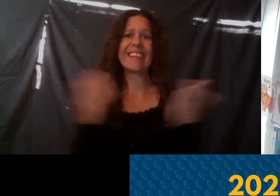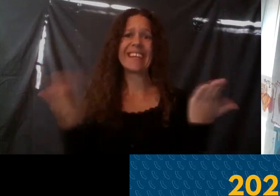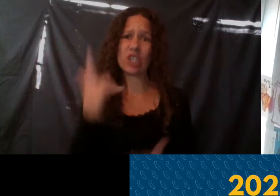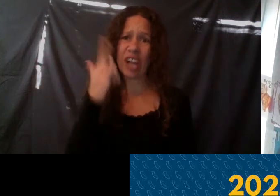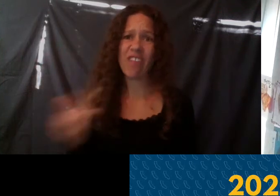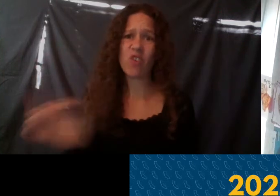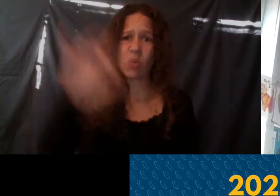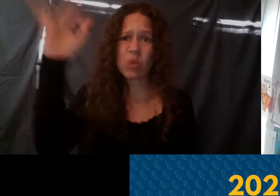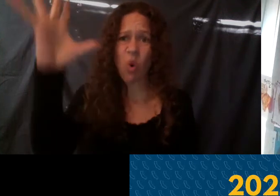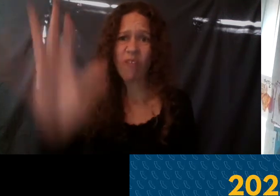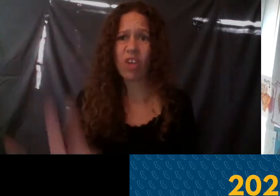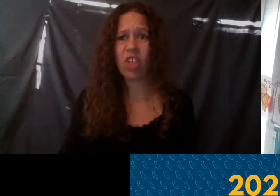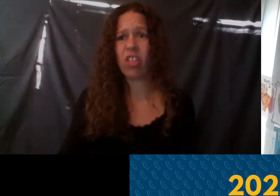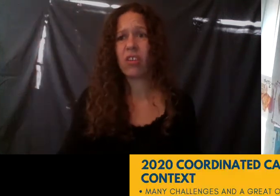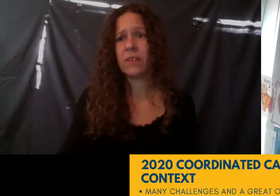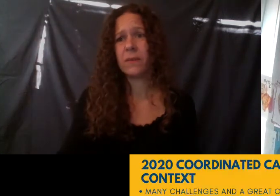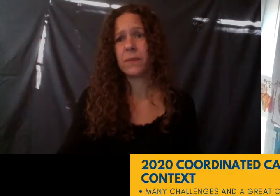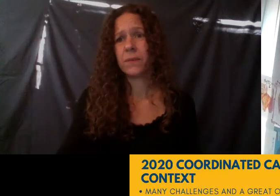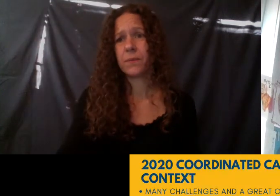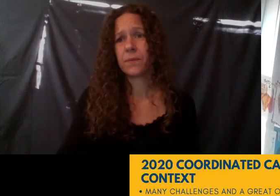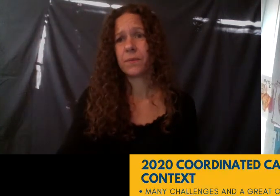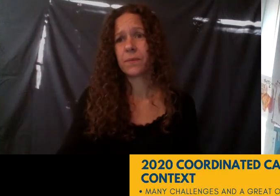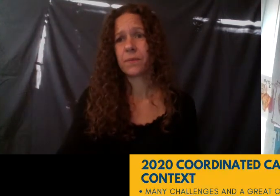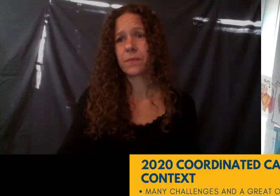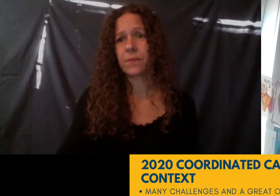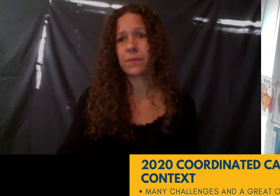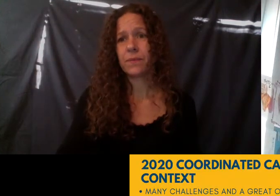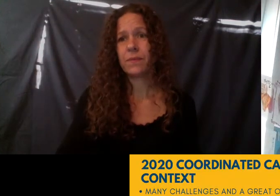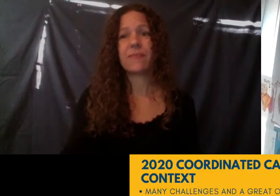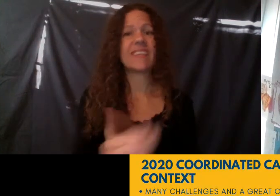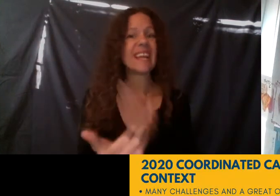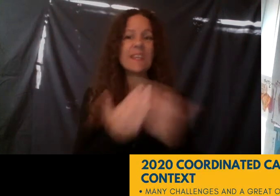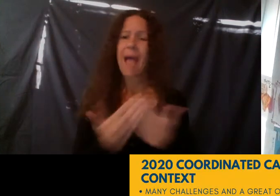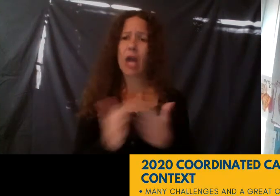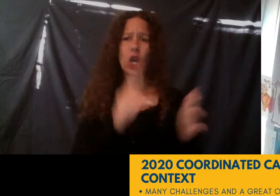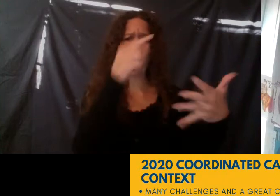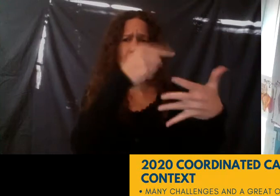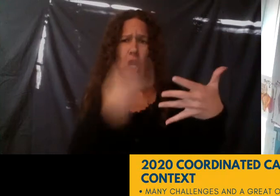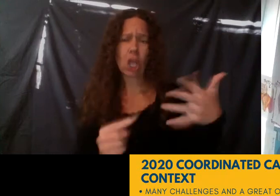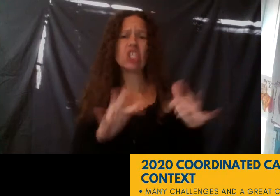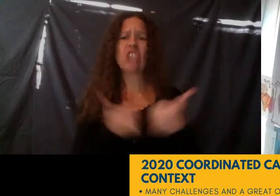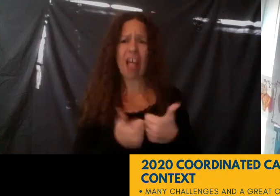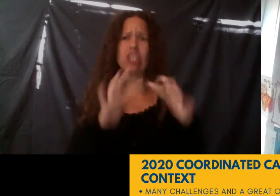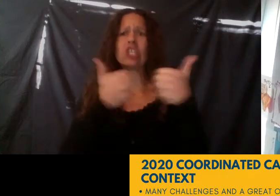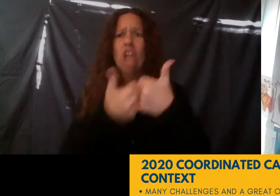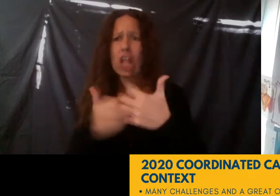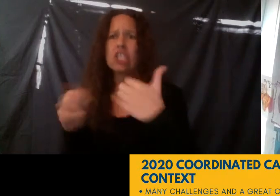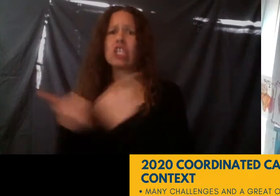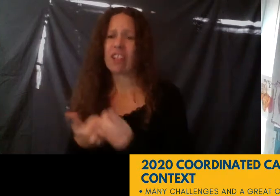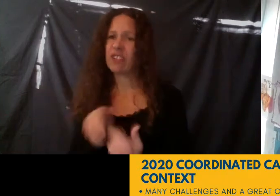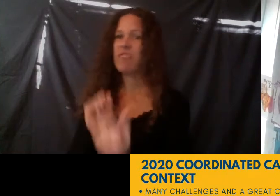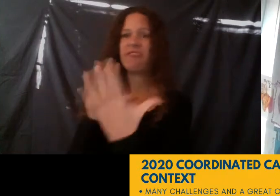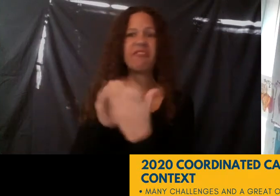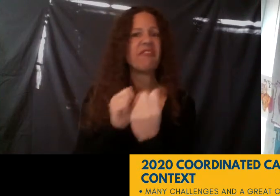slide, Moises, please? Despite facing these back-to-back challenges over the course of the year, the coordinated campaign and Democratic leaders and